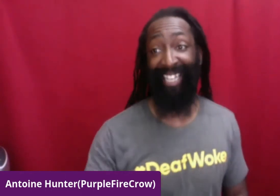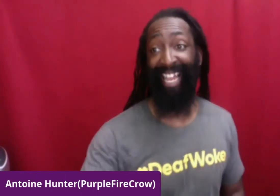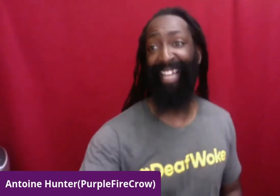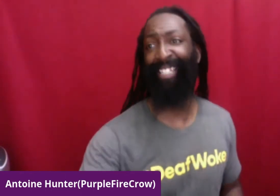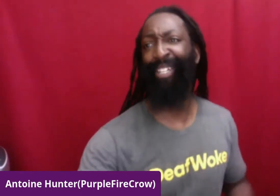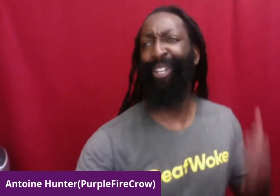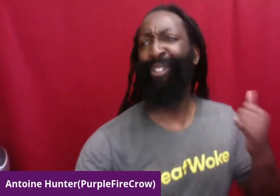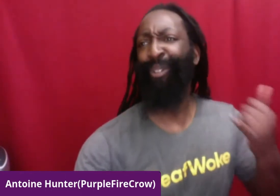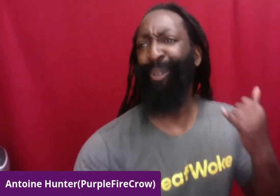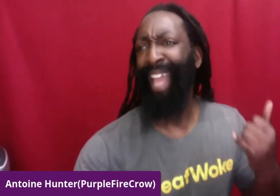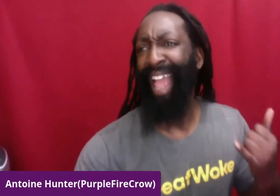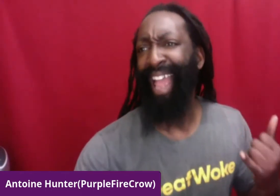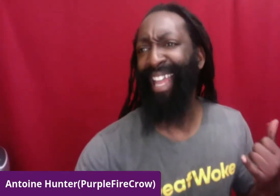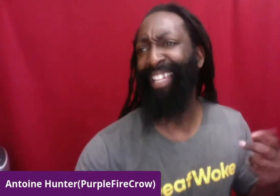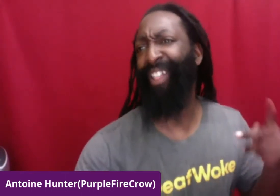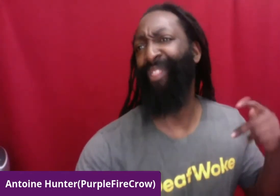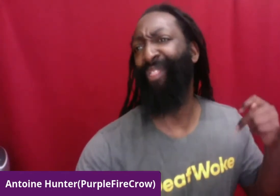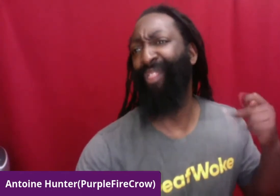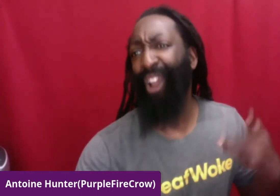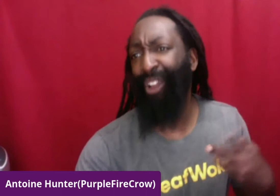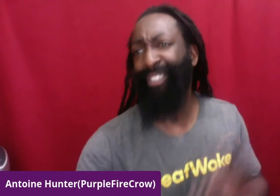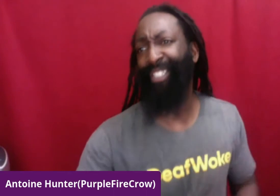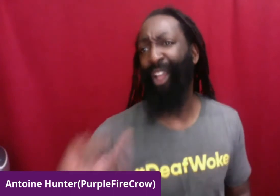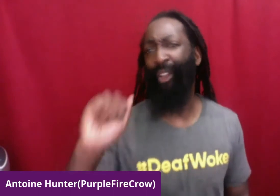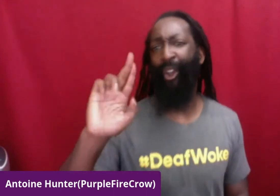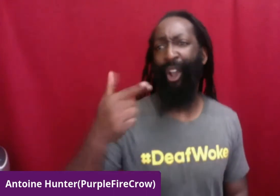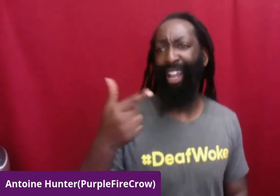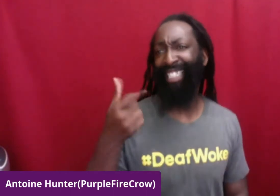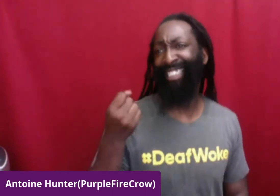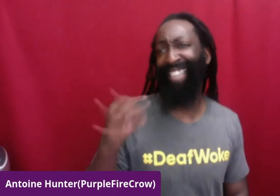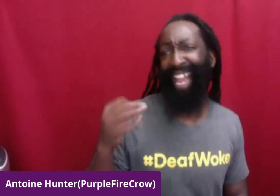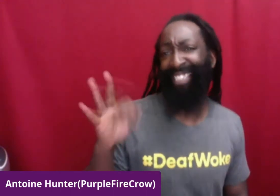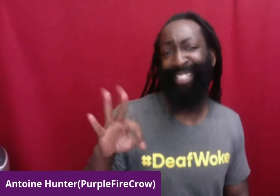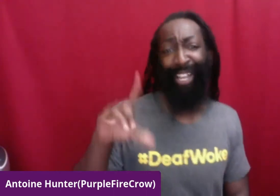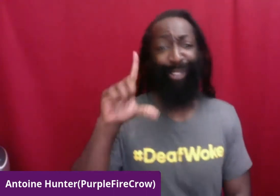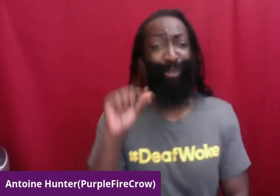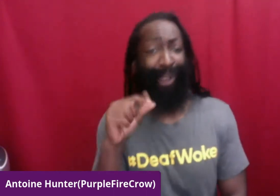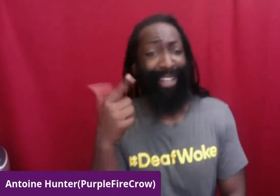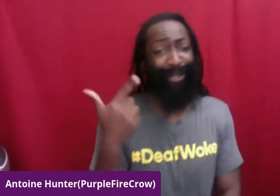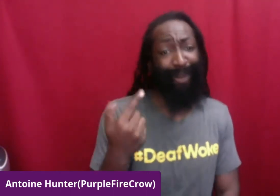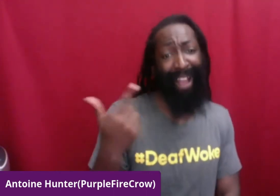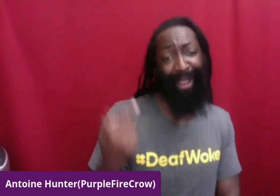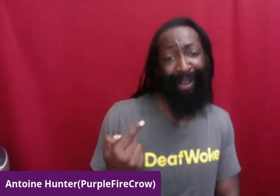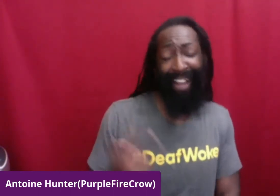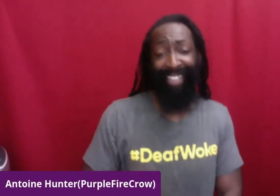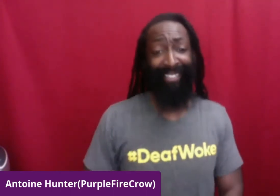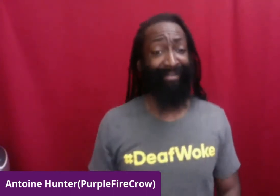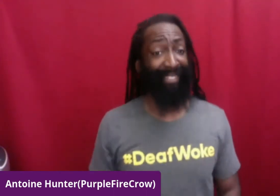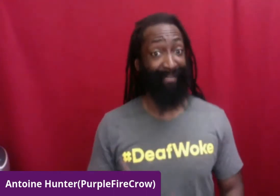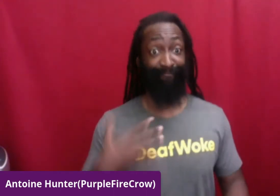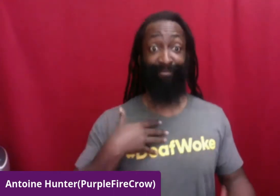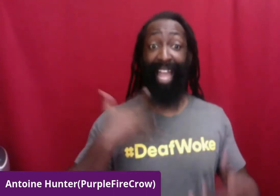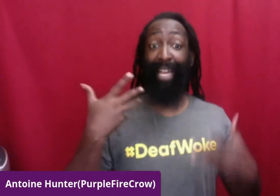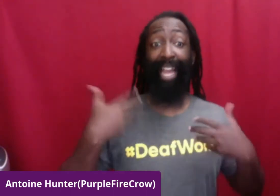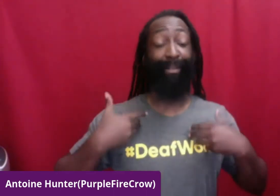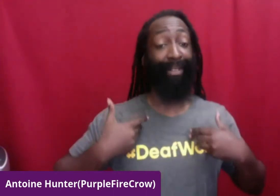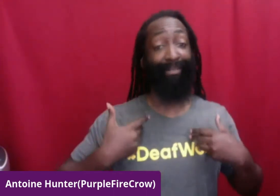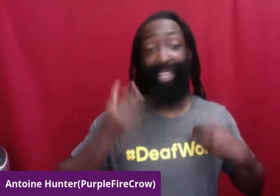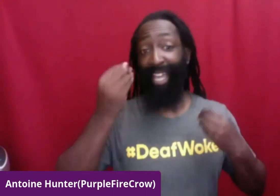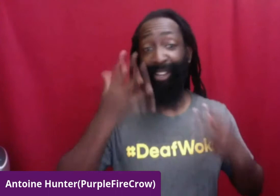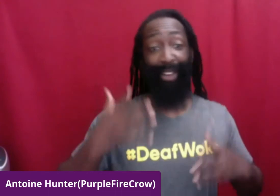And guess what? So are you. So today, Thursday, August